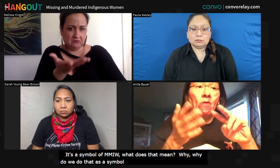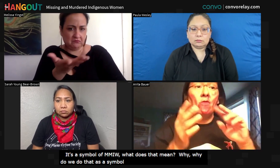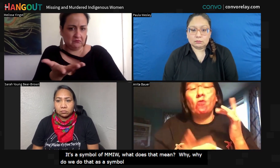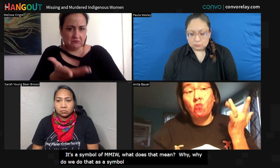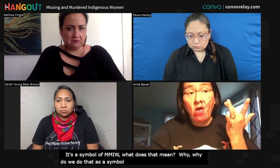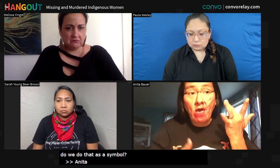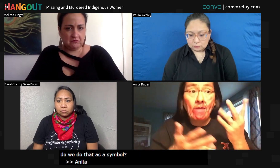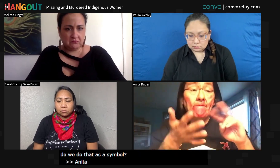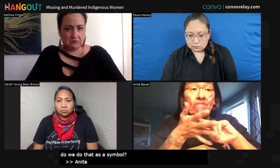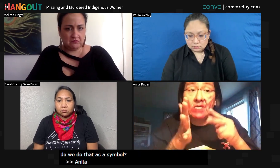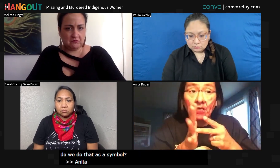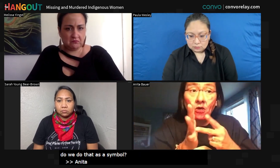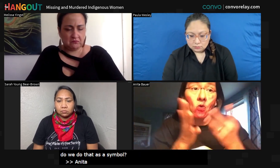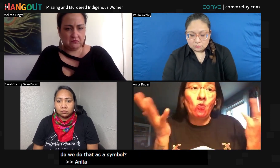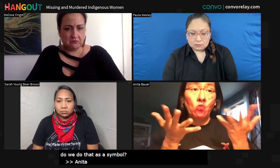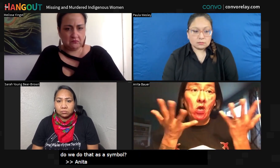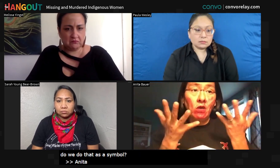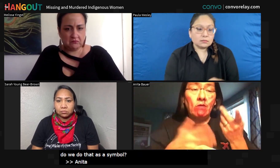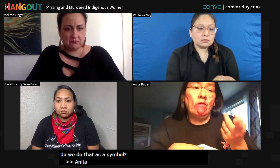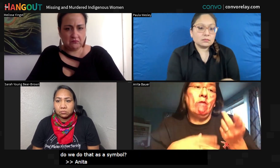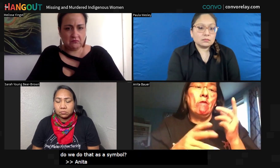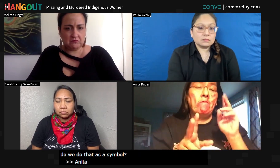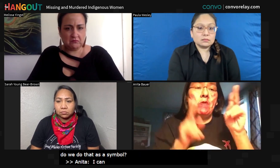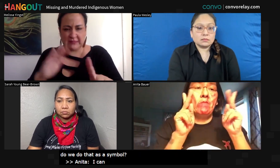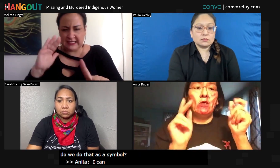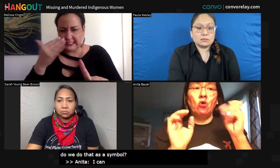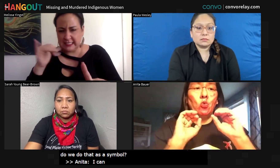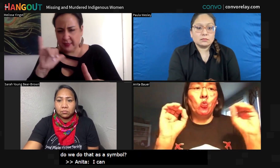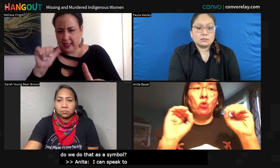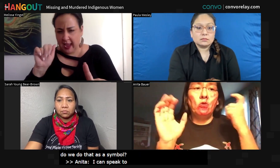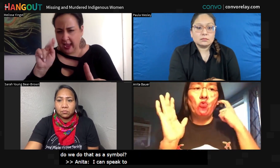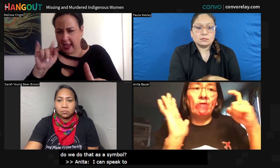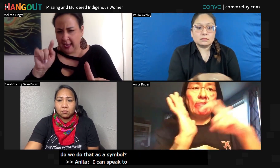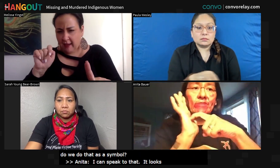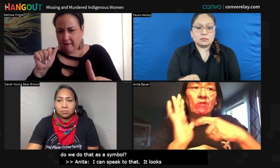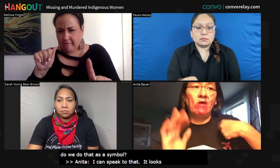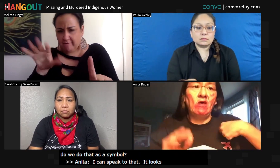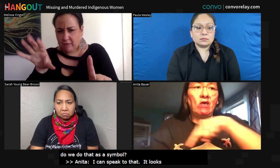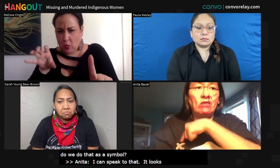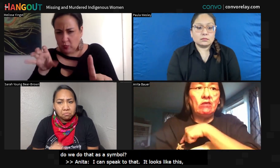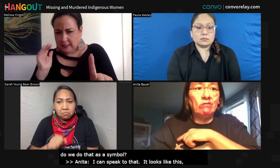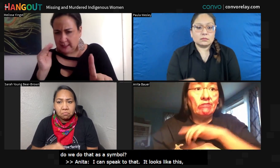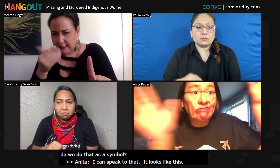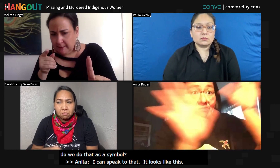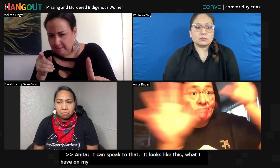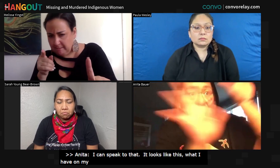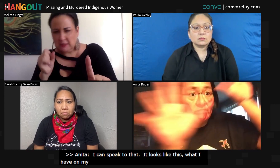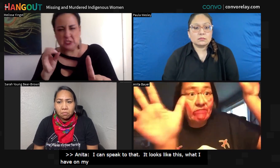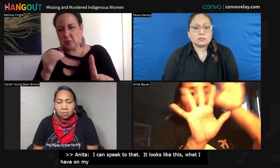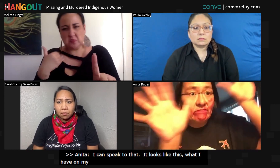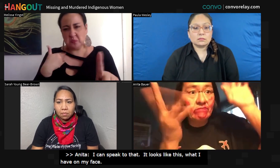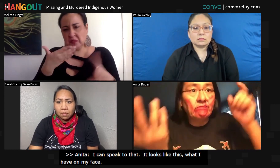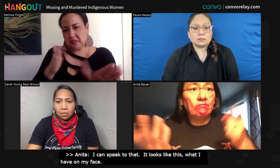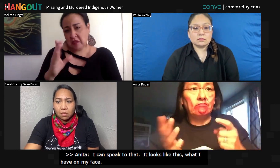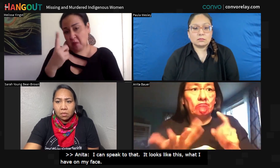It looks like this, what I have on my face. And what it means is that there's no recognition for